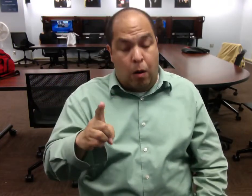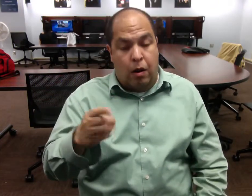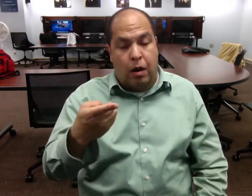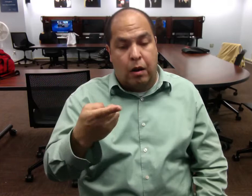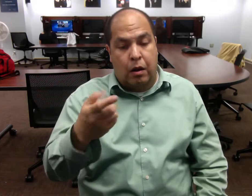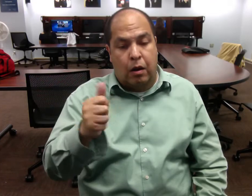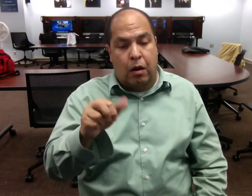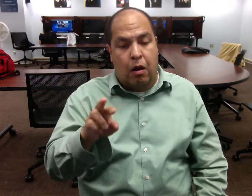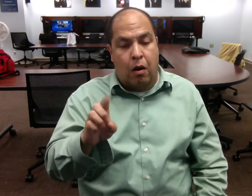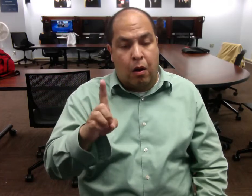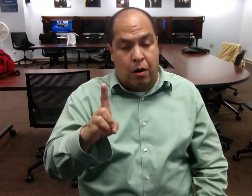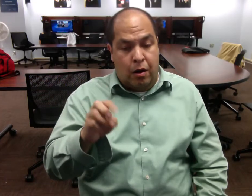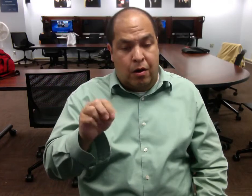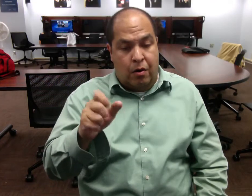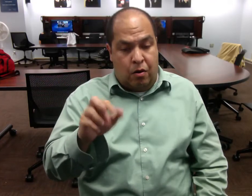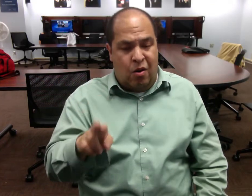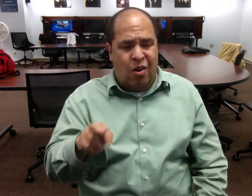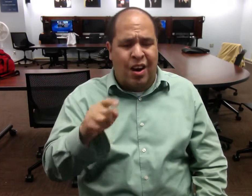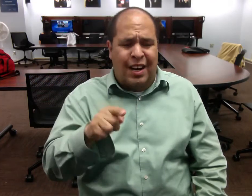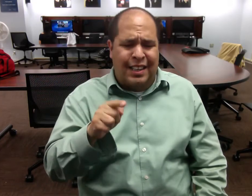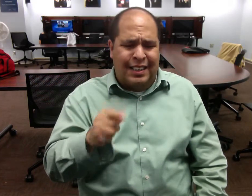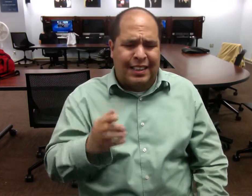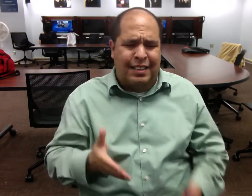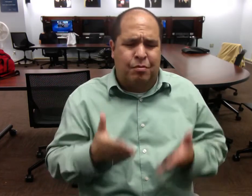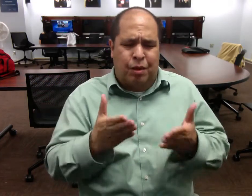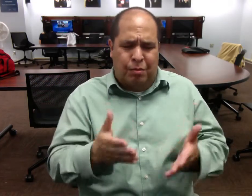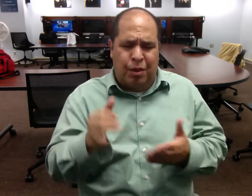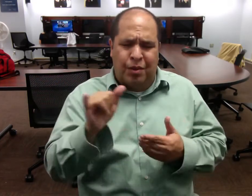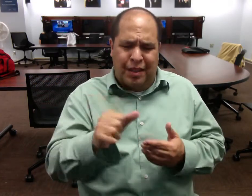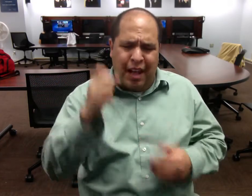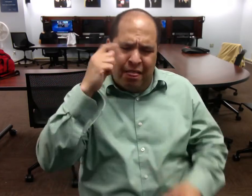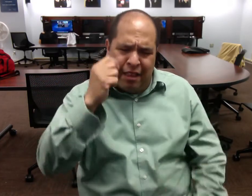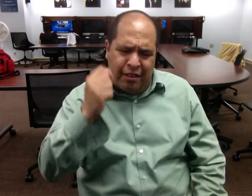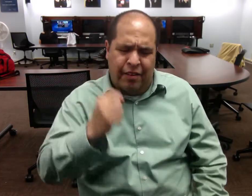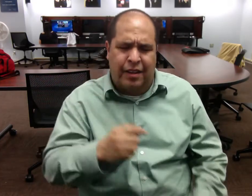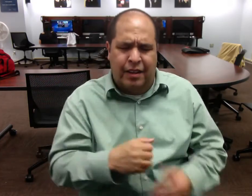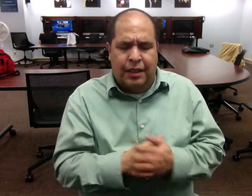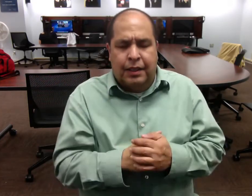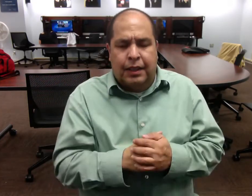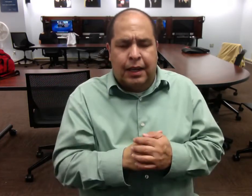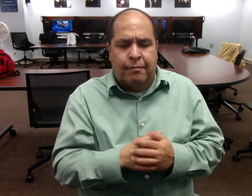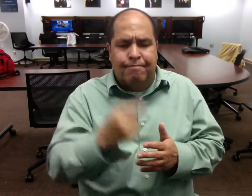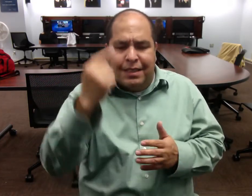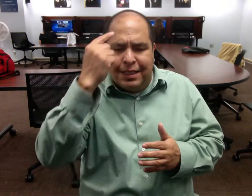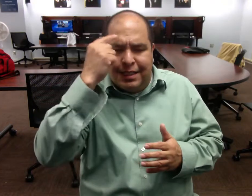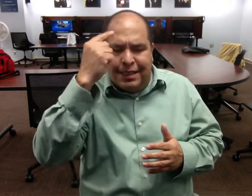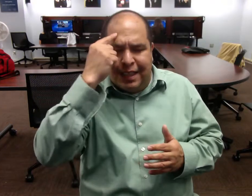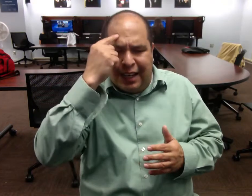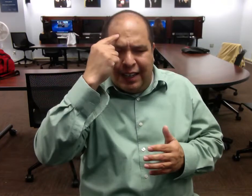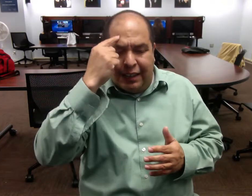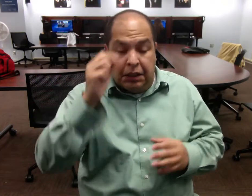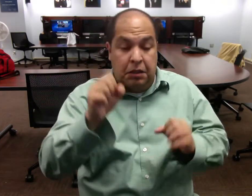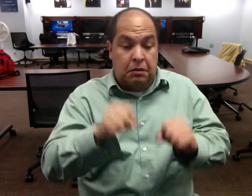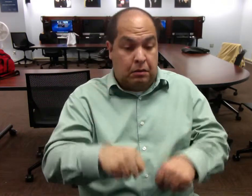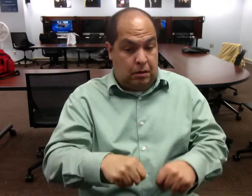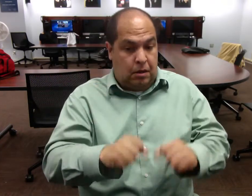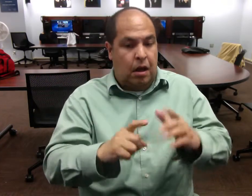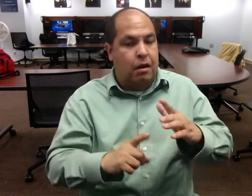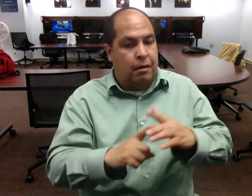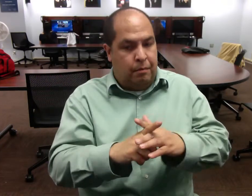Basically, this idea means that intelligence can appear in different ways, many